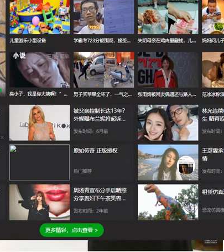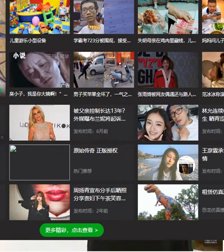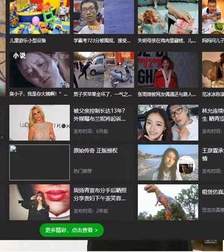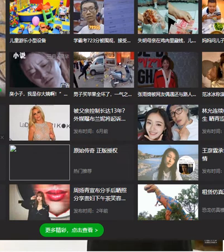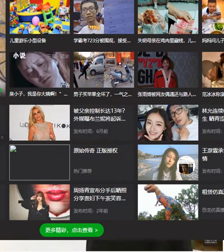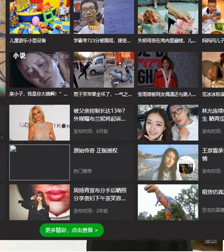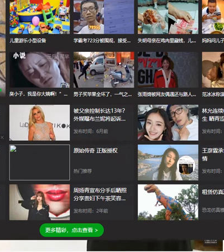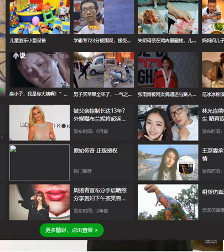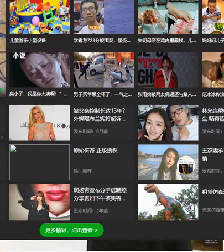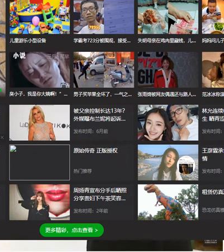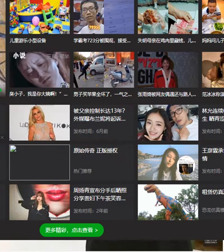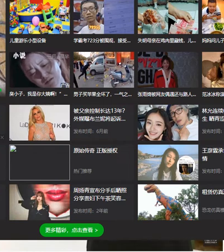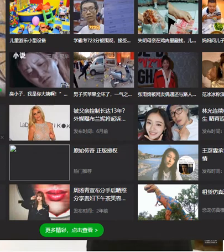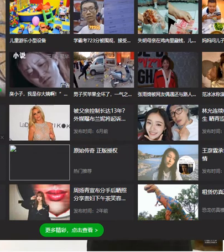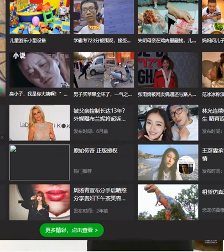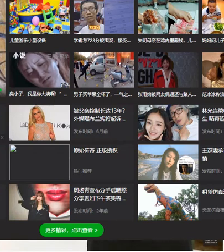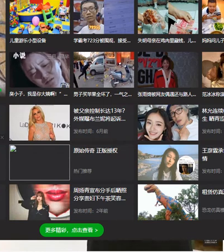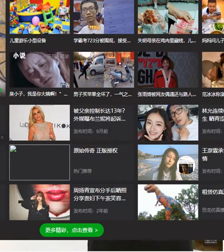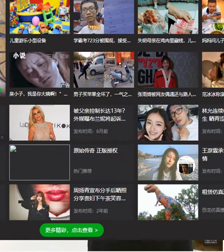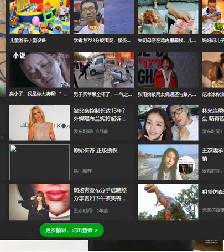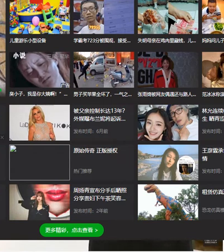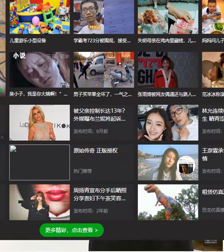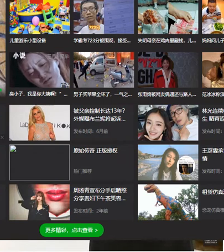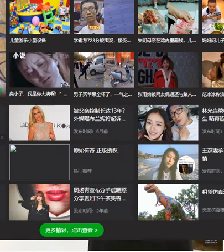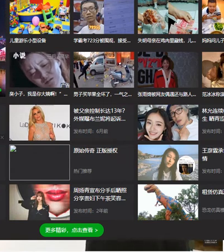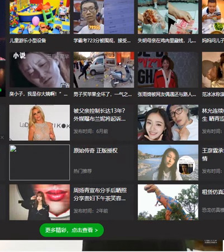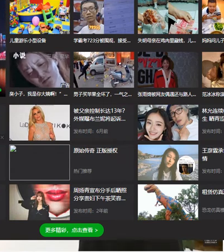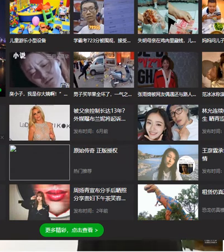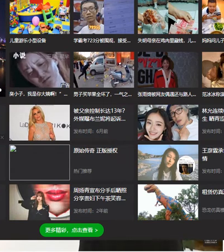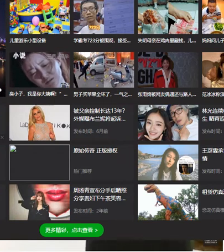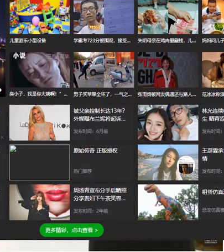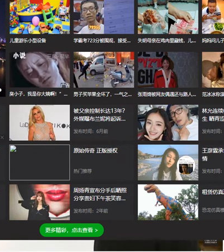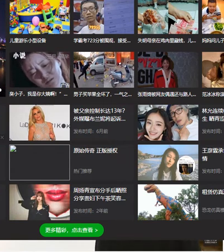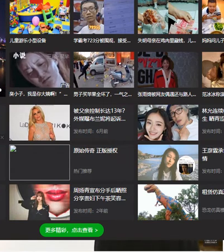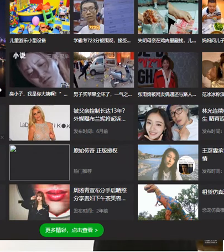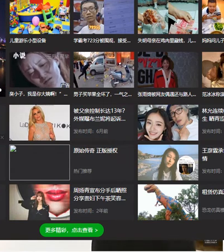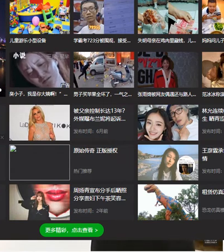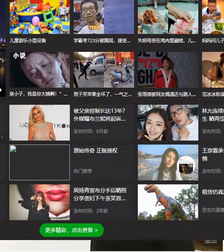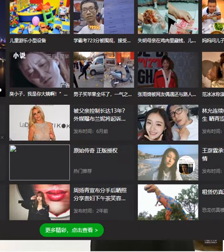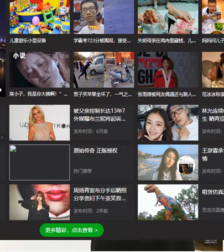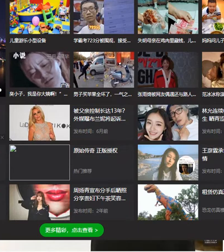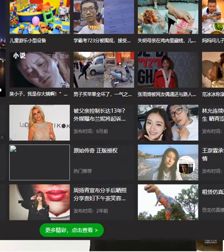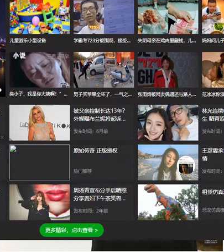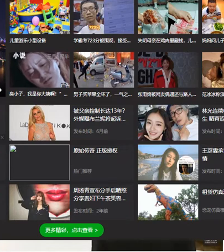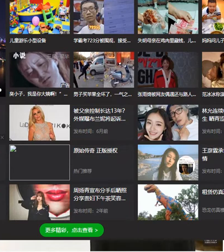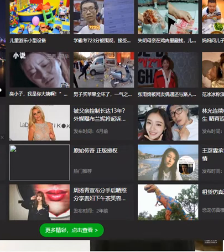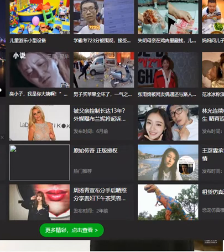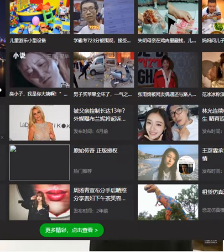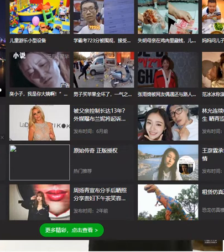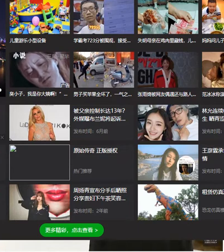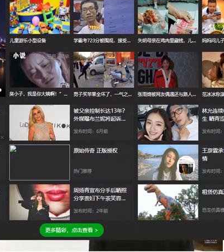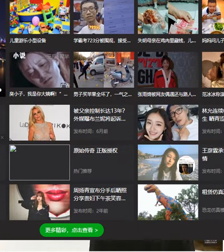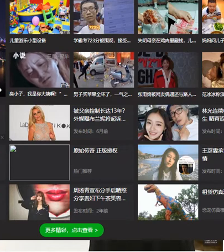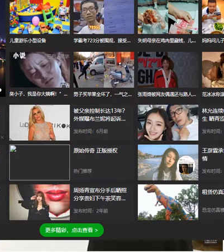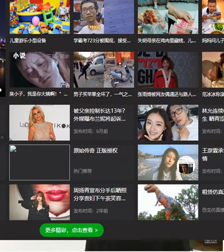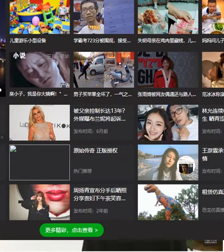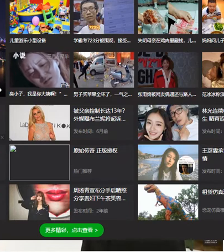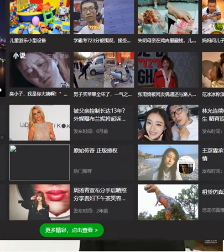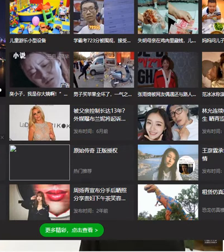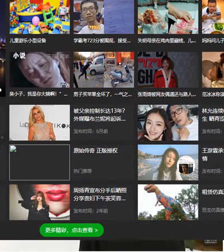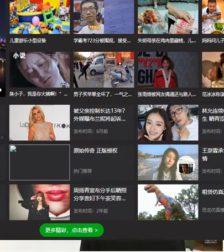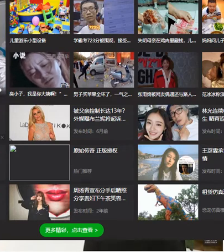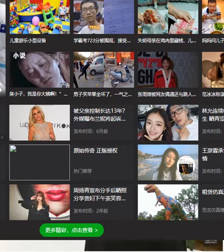And so far, I think the results are incredibly pleasing. As I say, there will be challenges that come our way, but New South Wales